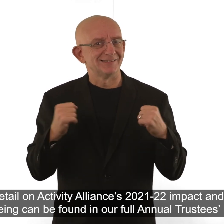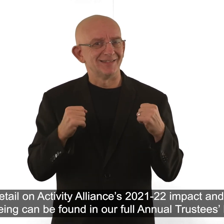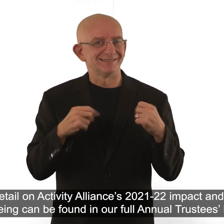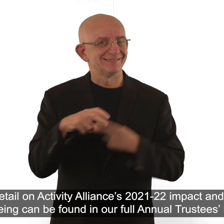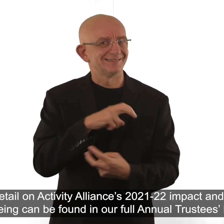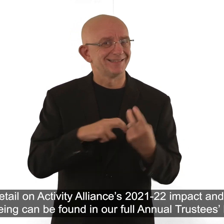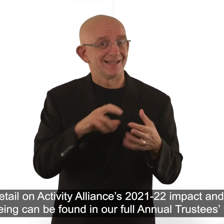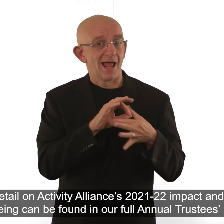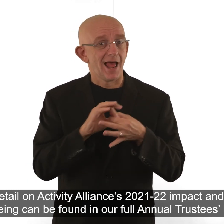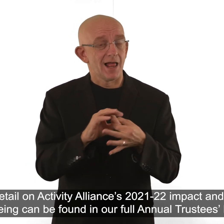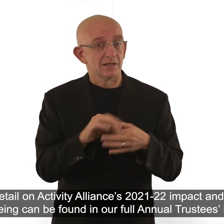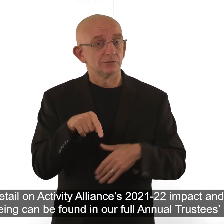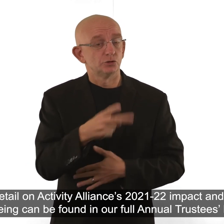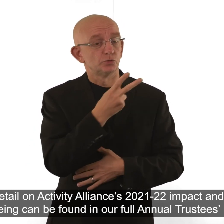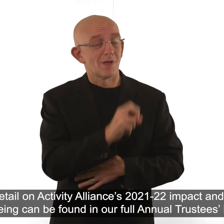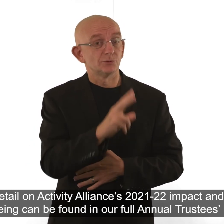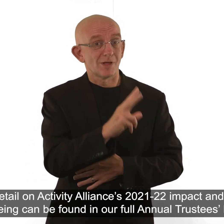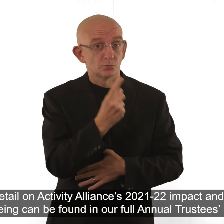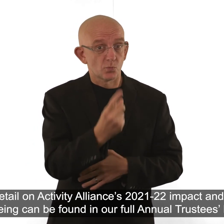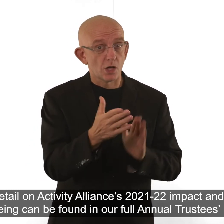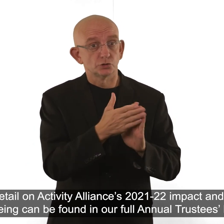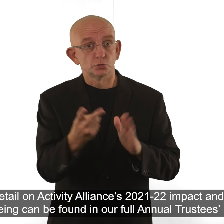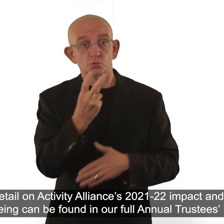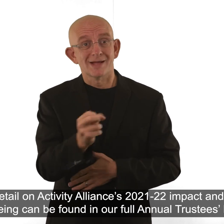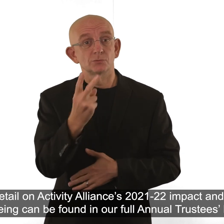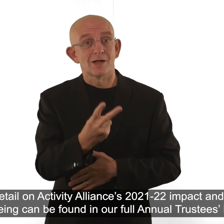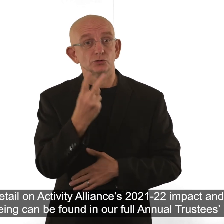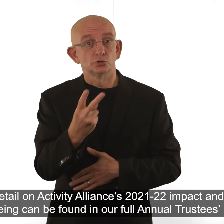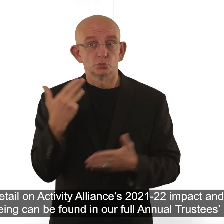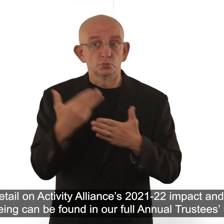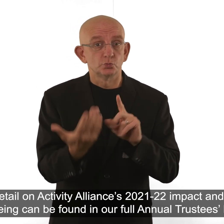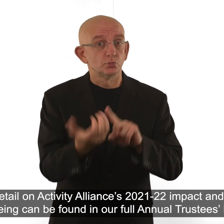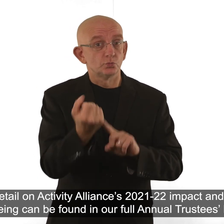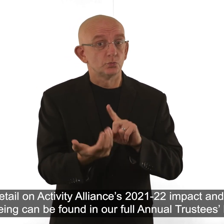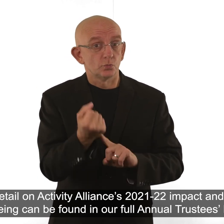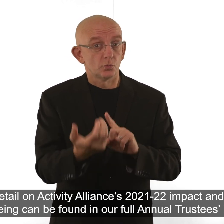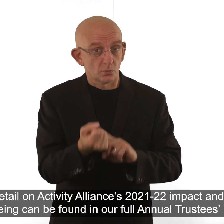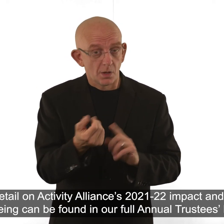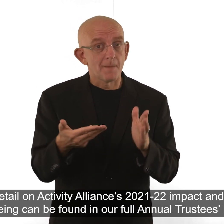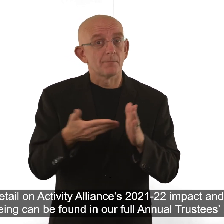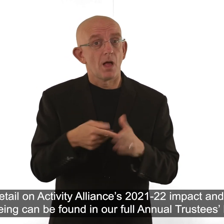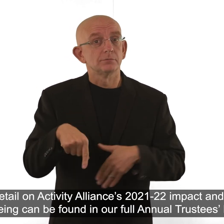2021-2022 impact and financial wellbeing can be found in our full Annual Trustees Report.